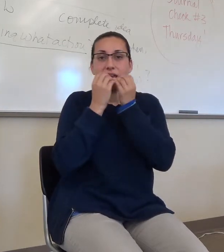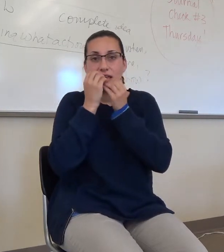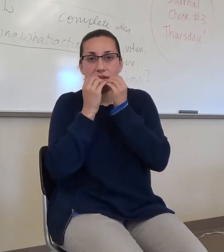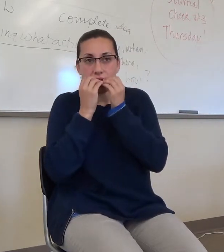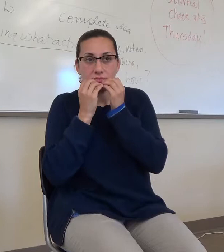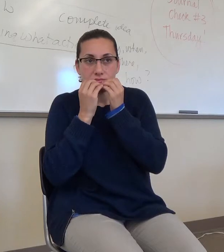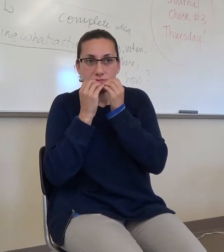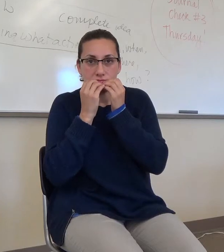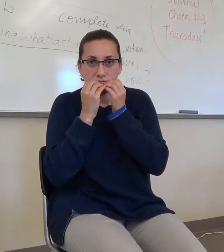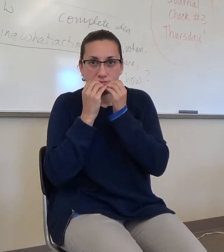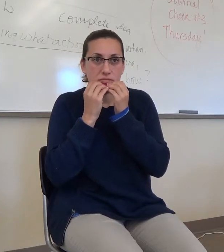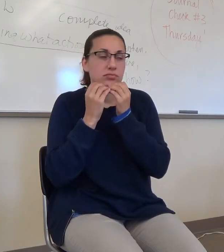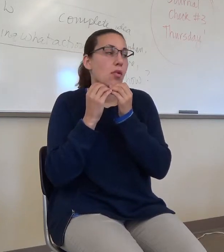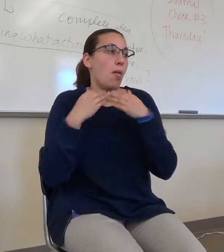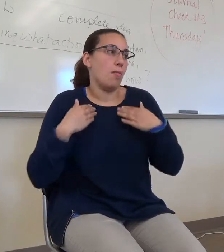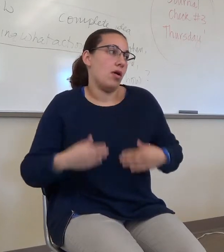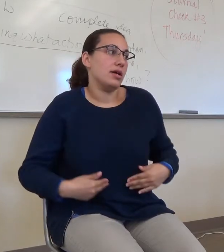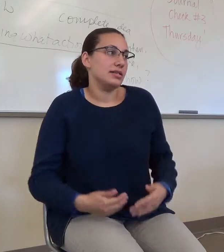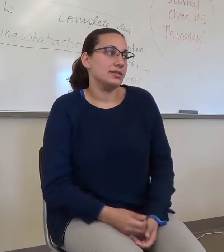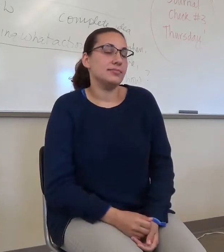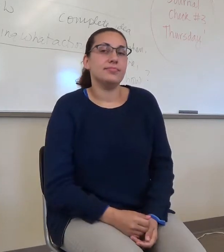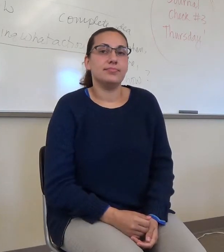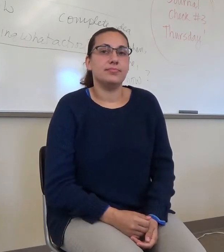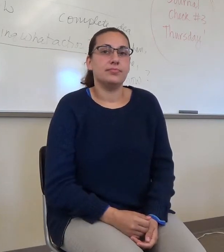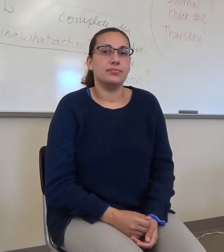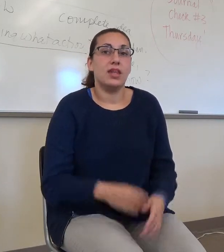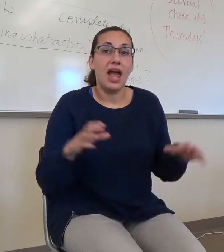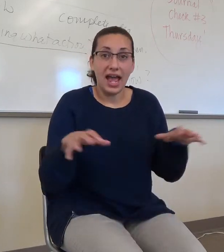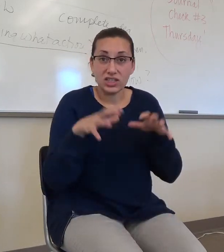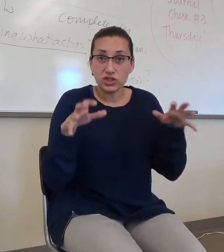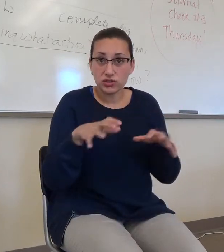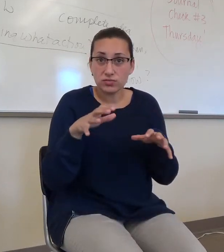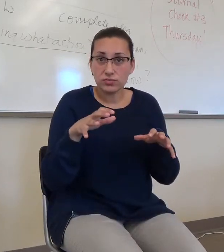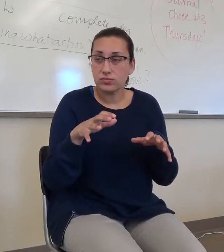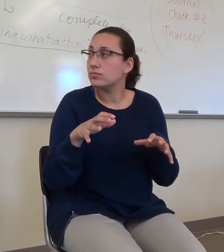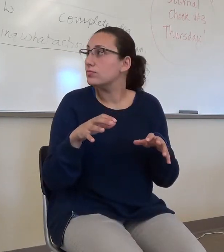okay, so, and the action they did was use